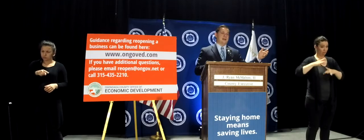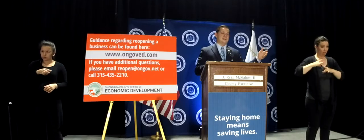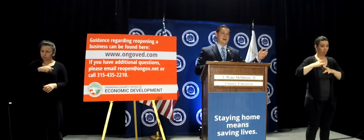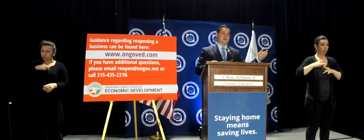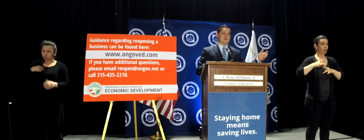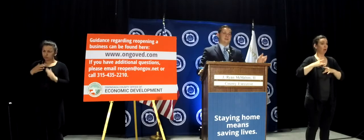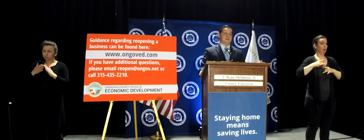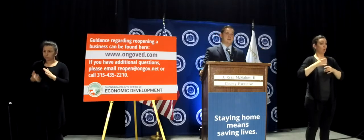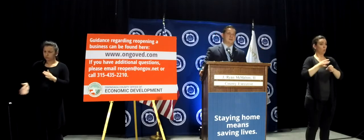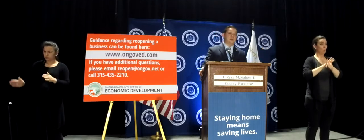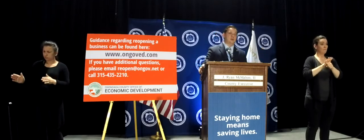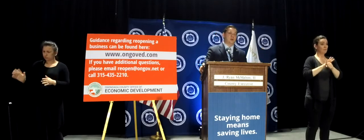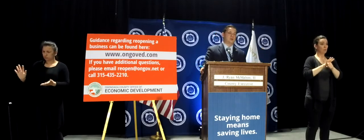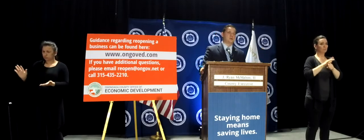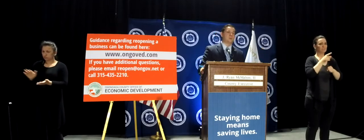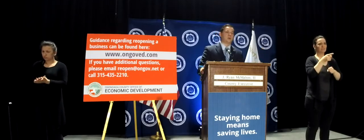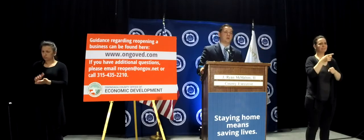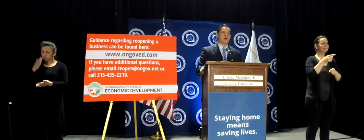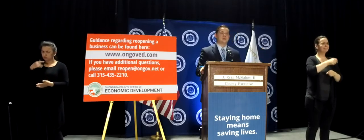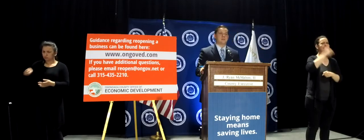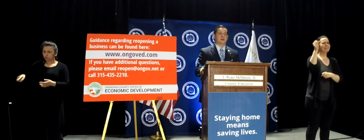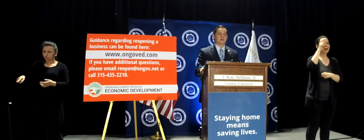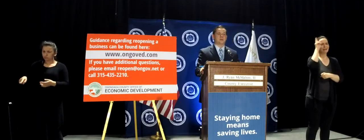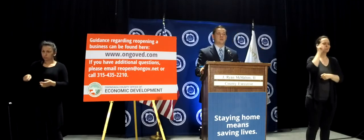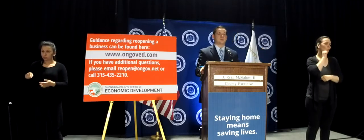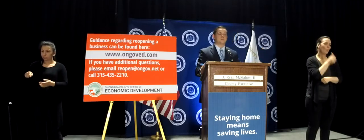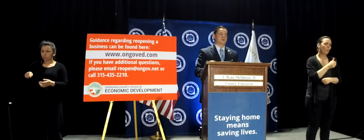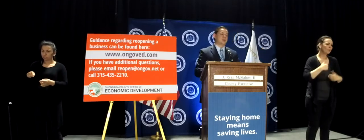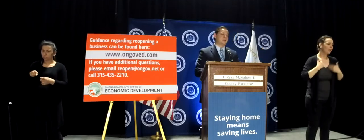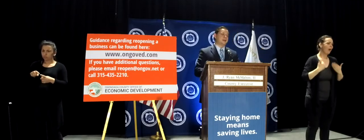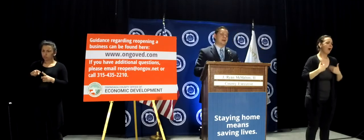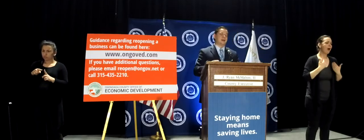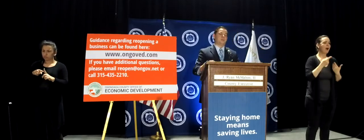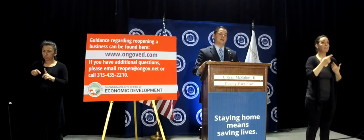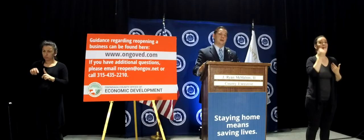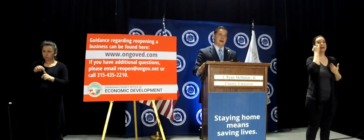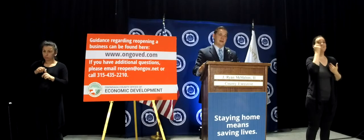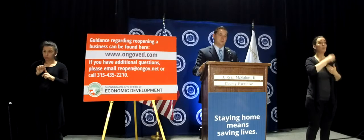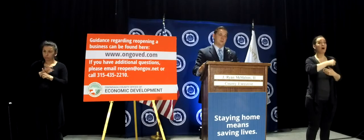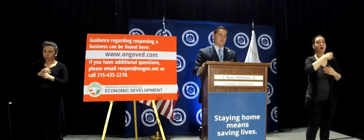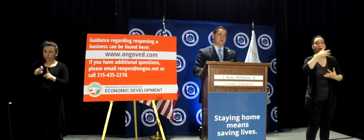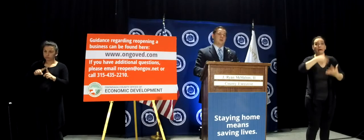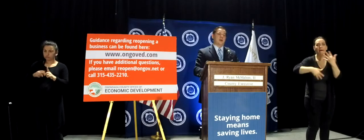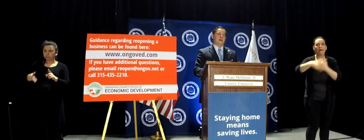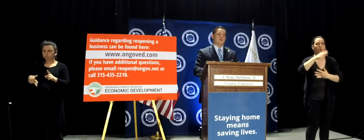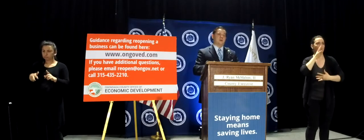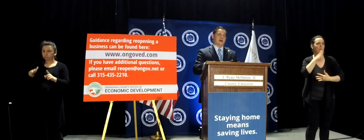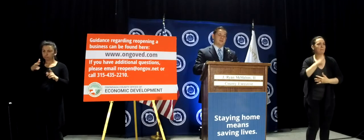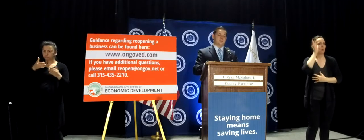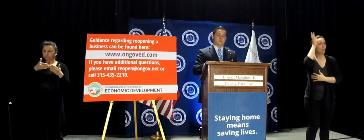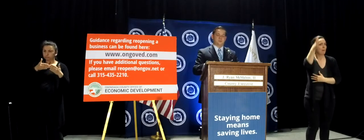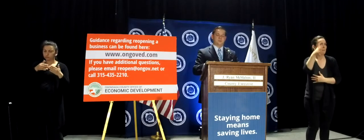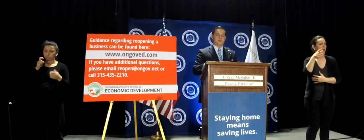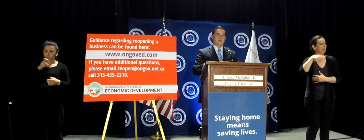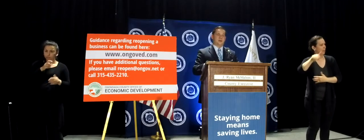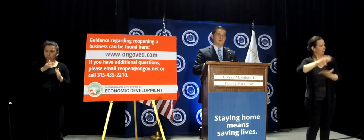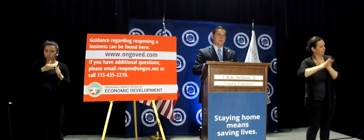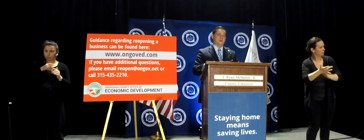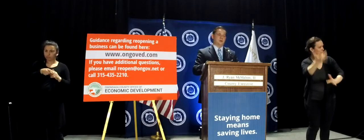your contacts is a senior or somebody who has a medical condition, they could end up being in a hospital. And then if you're in a